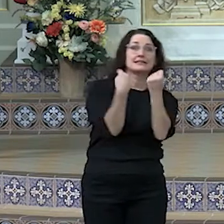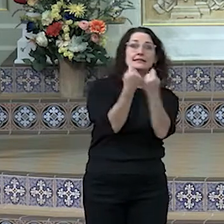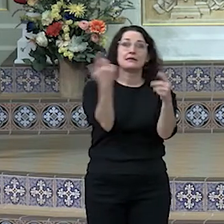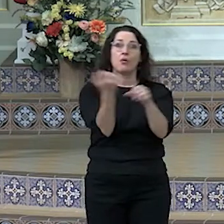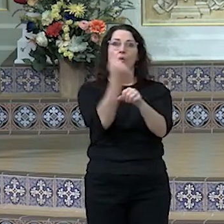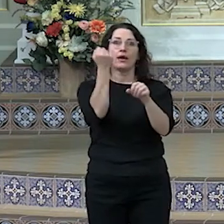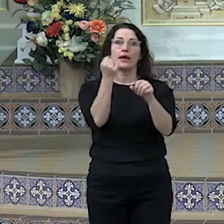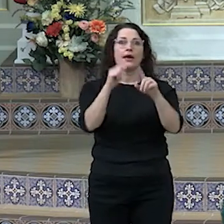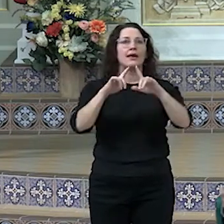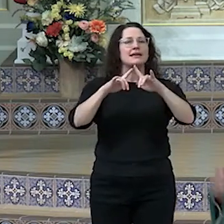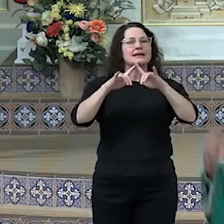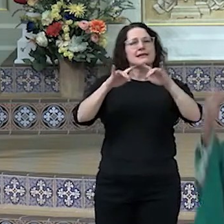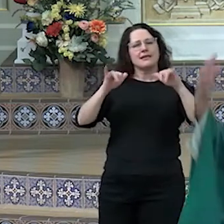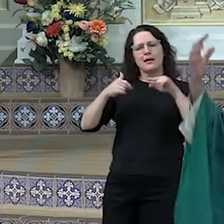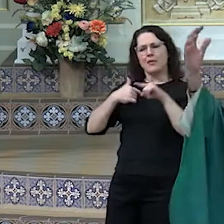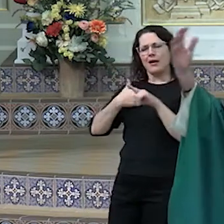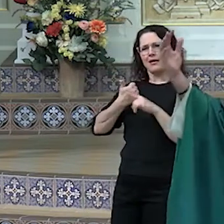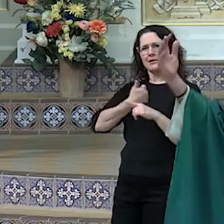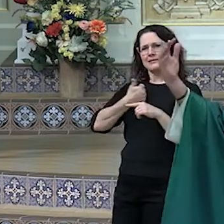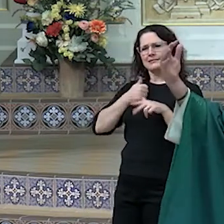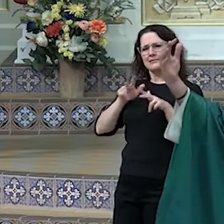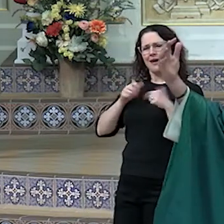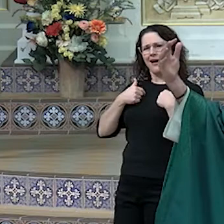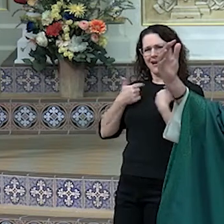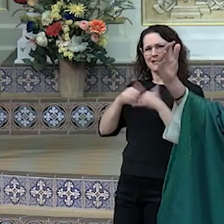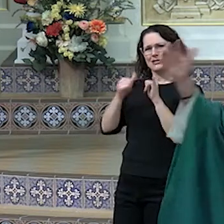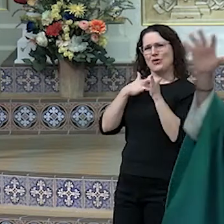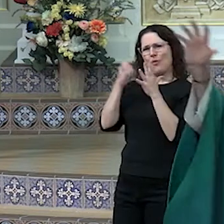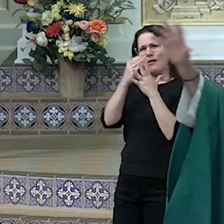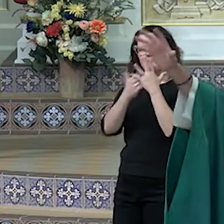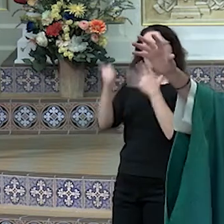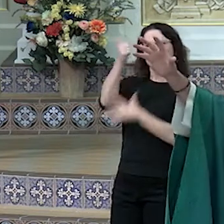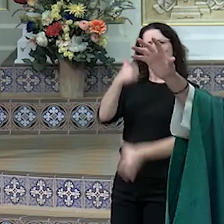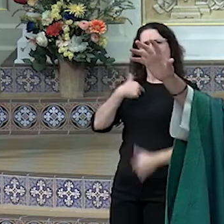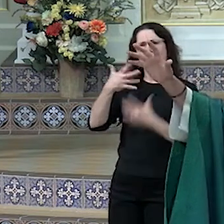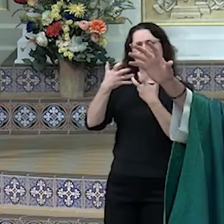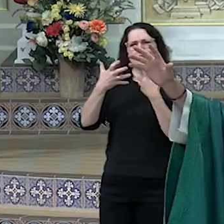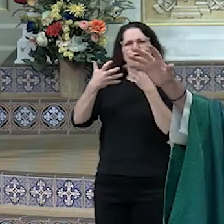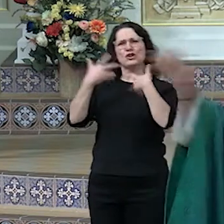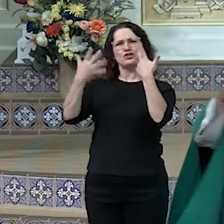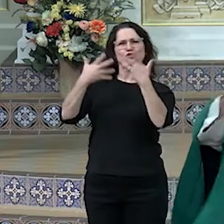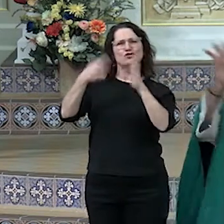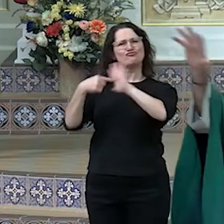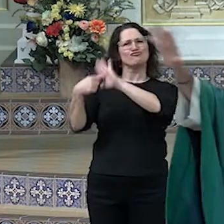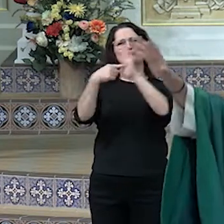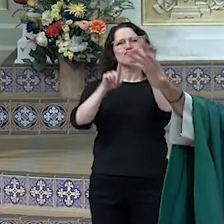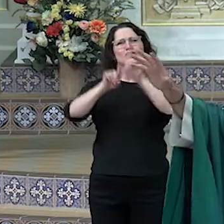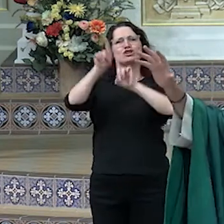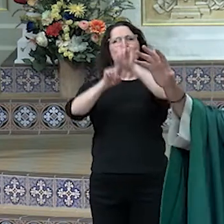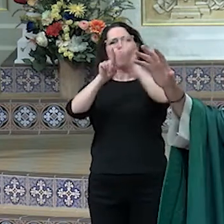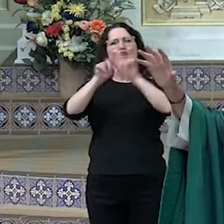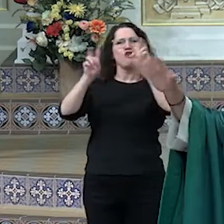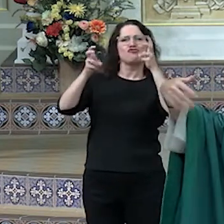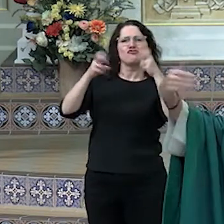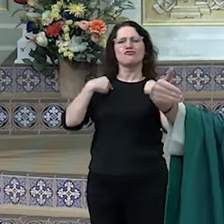team, I still wanted the applause. I still wanted to be the standout. I still wanted to